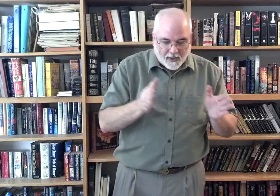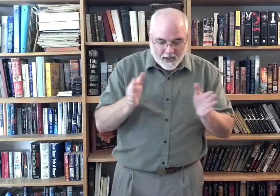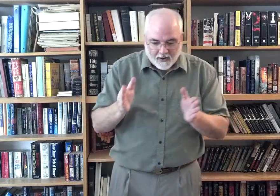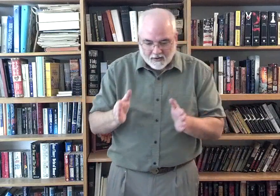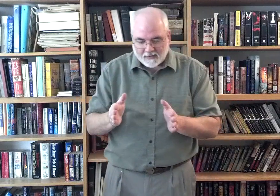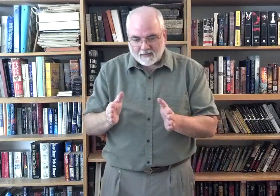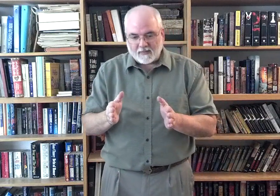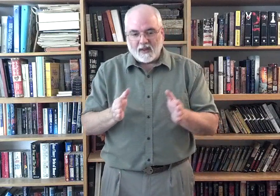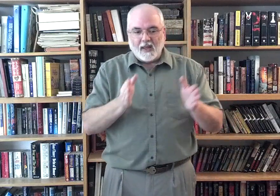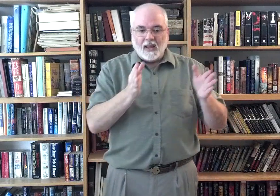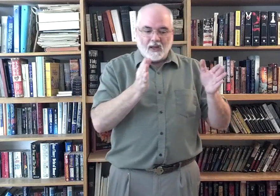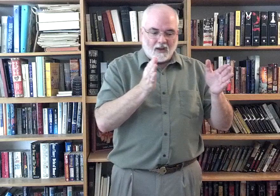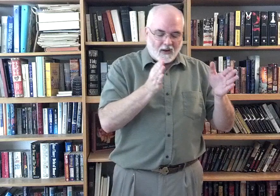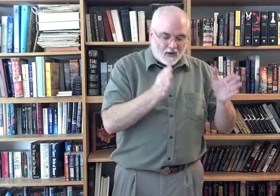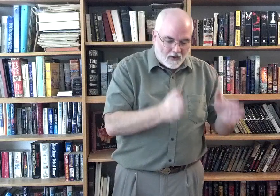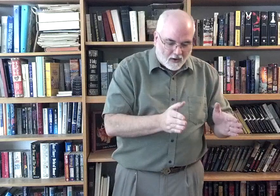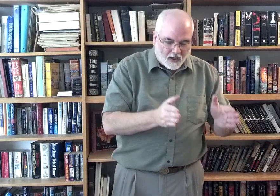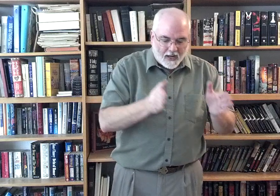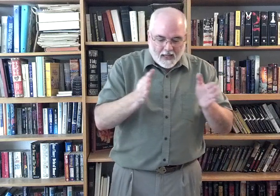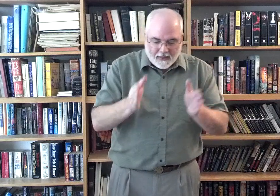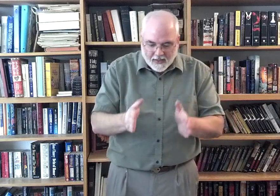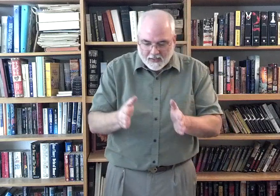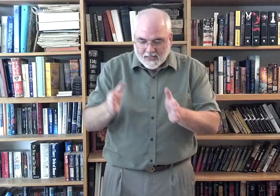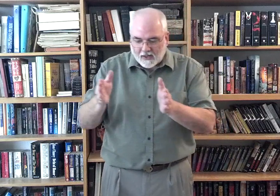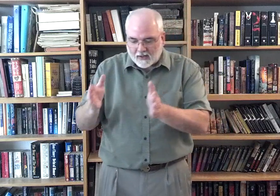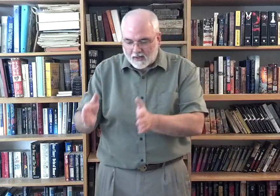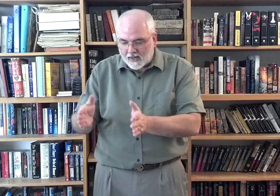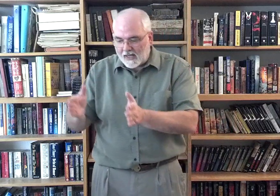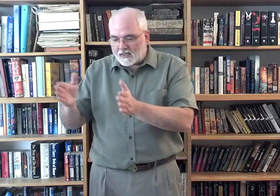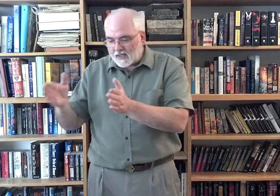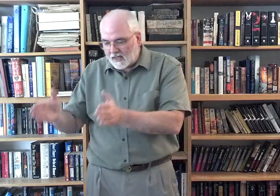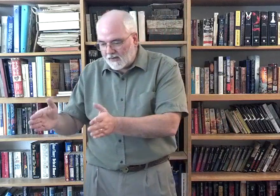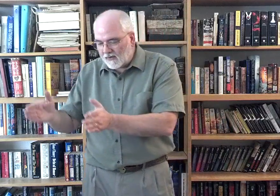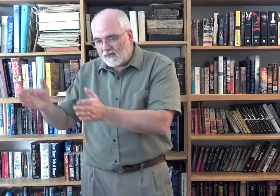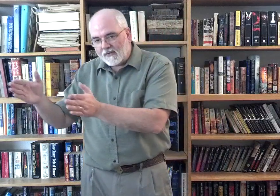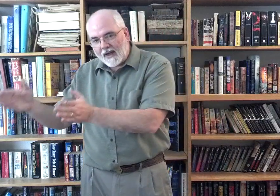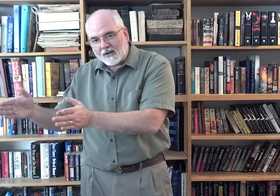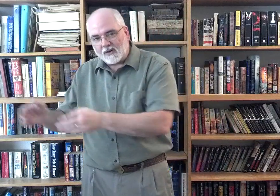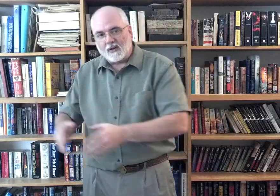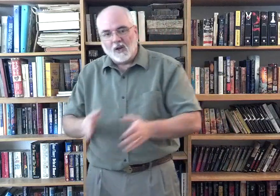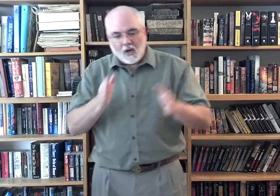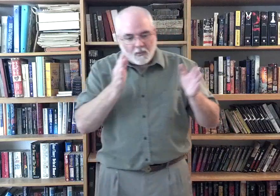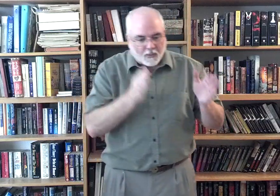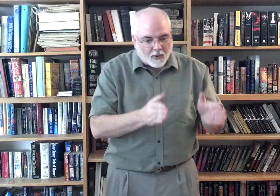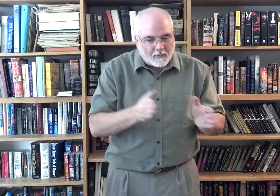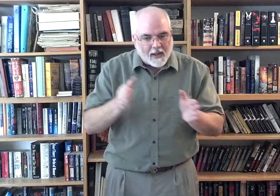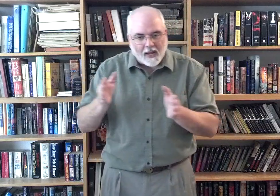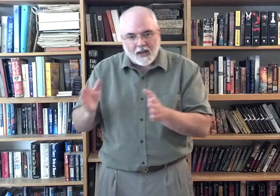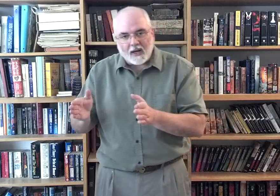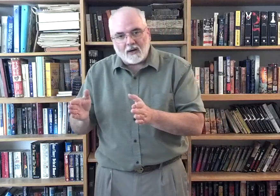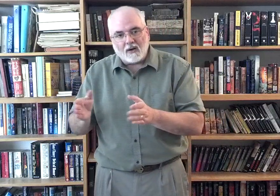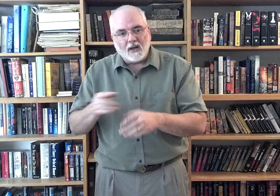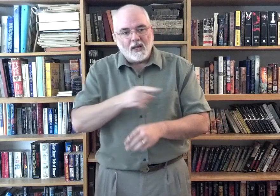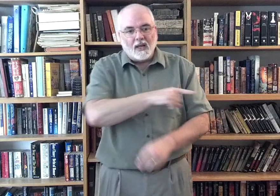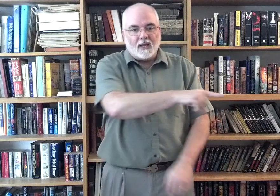prepare. You're going to lay things out in a nice, even fashion. Prepare